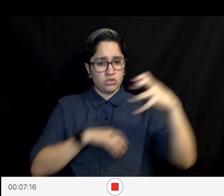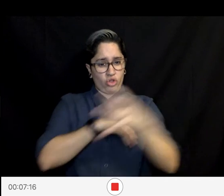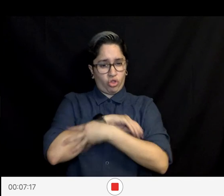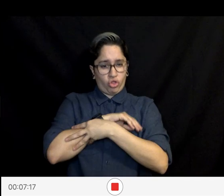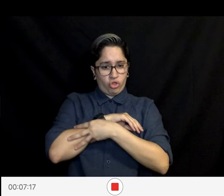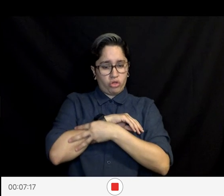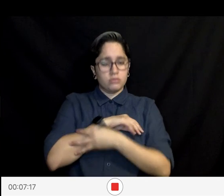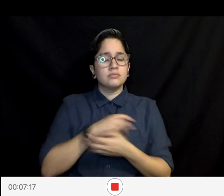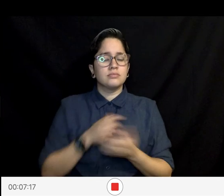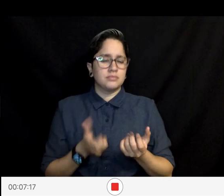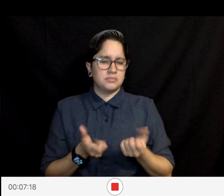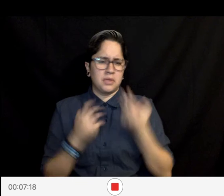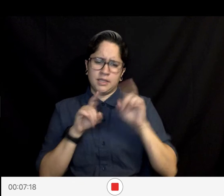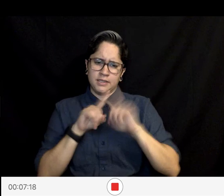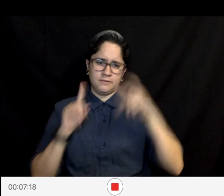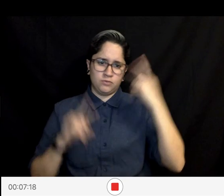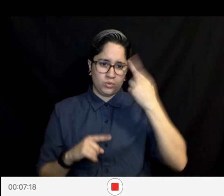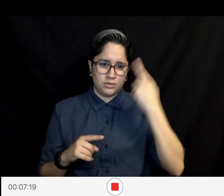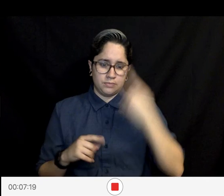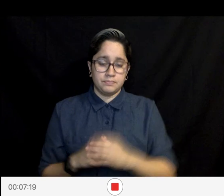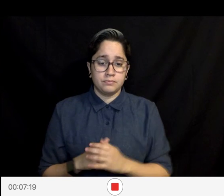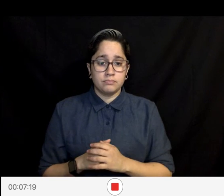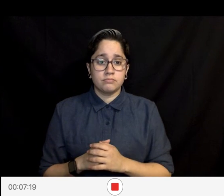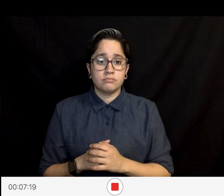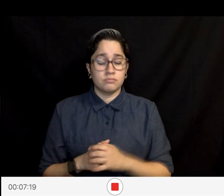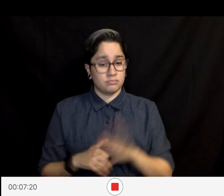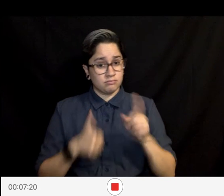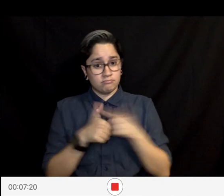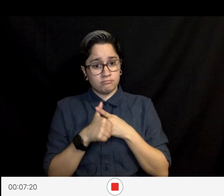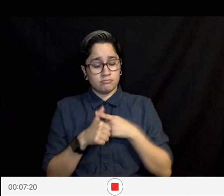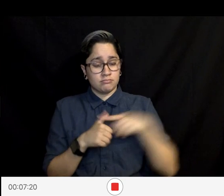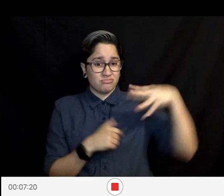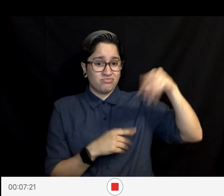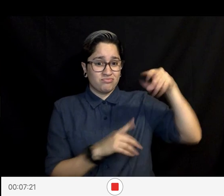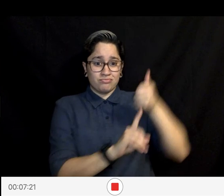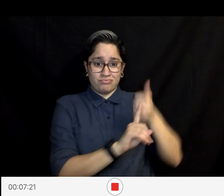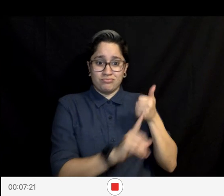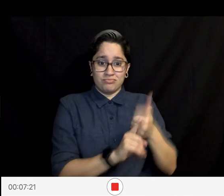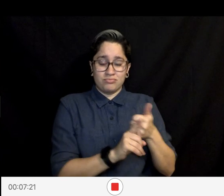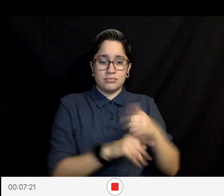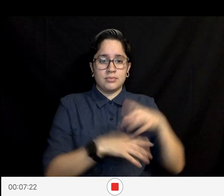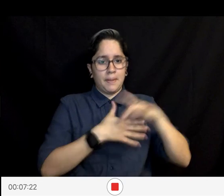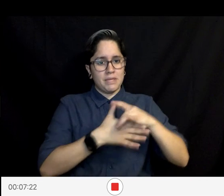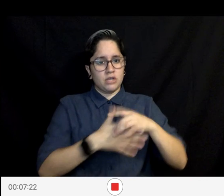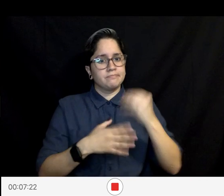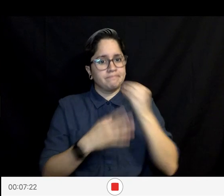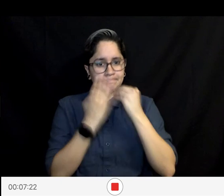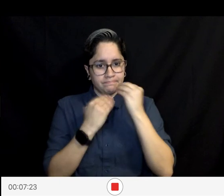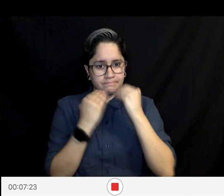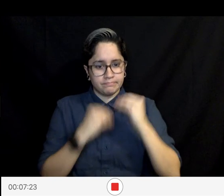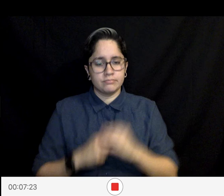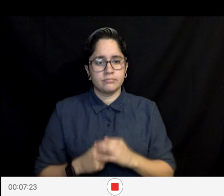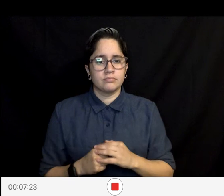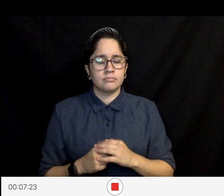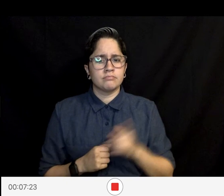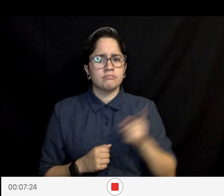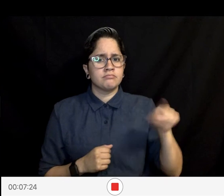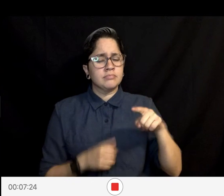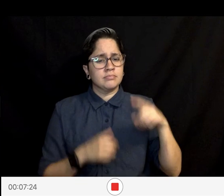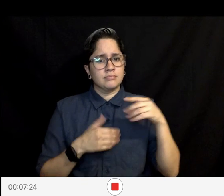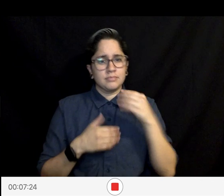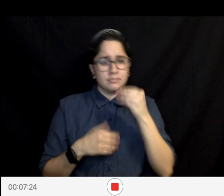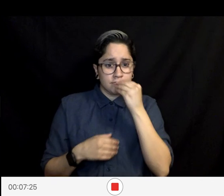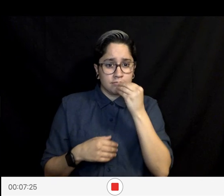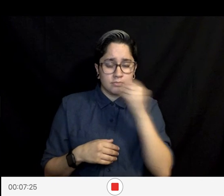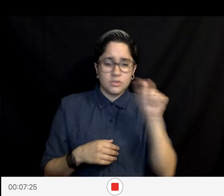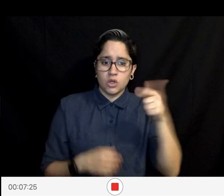media. Jellyfish are carnivorous creatures, and they usually eat other plankton and algae, as